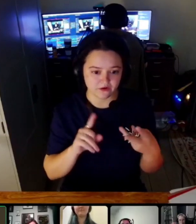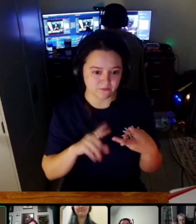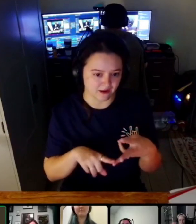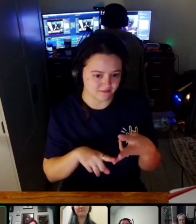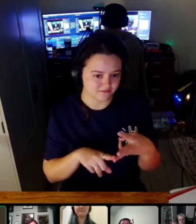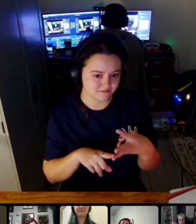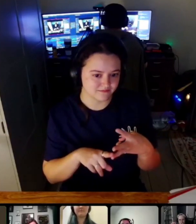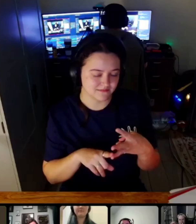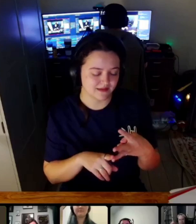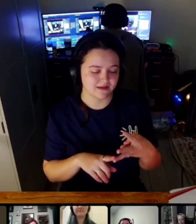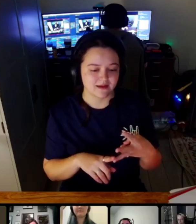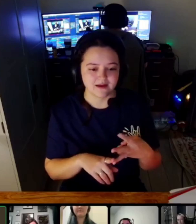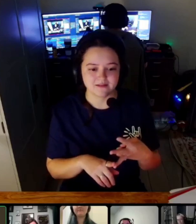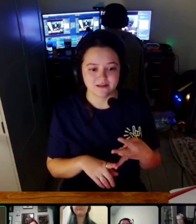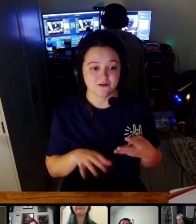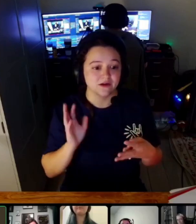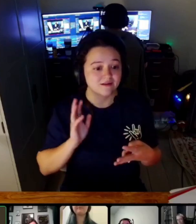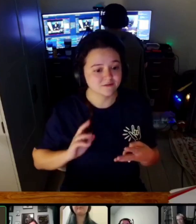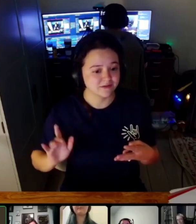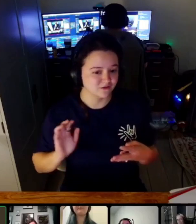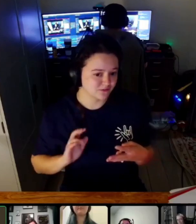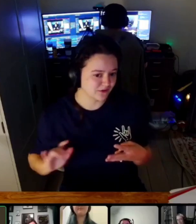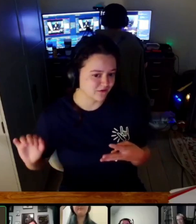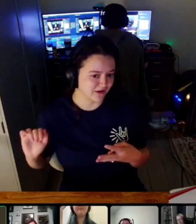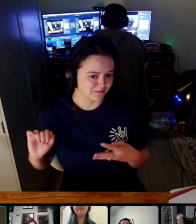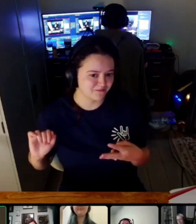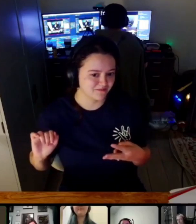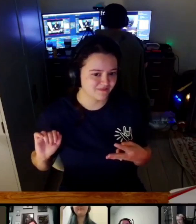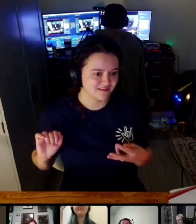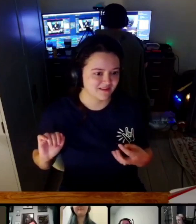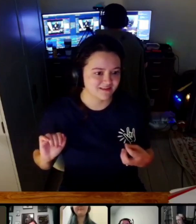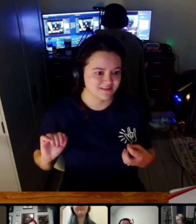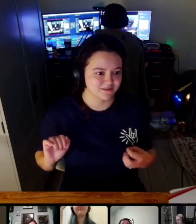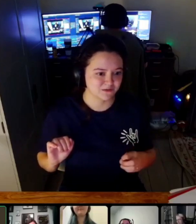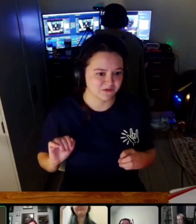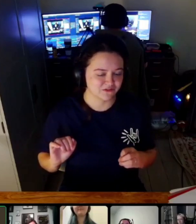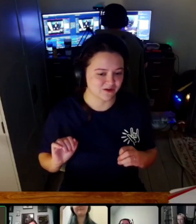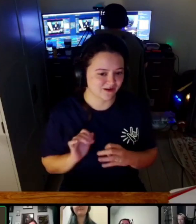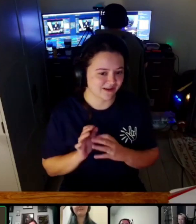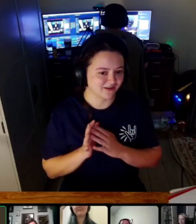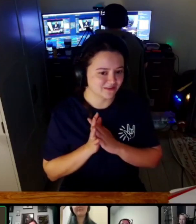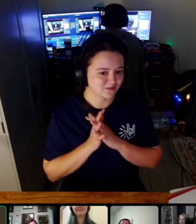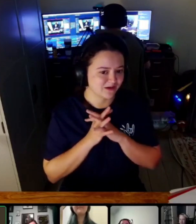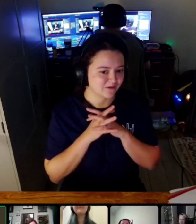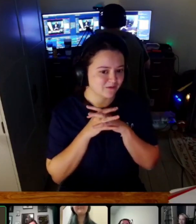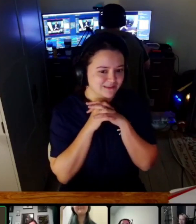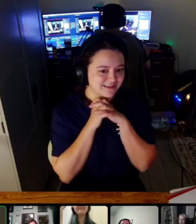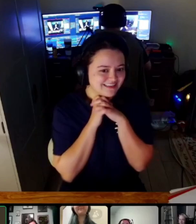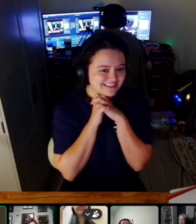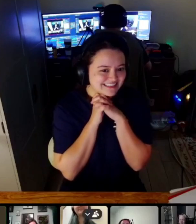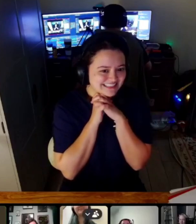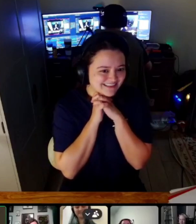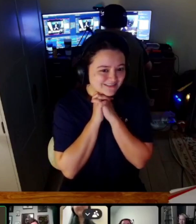bad. And then you're going to have to finger spell your name. Do we want to try breaking out into the breakout rooms again? Can we